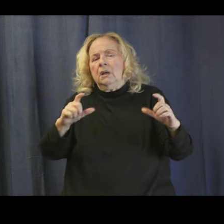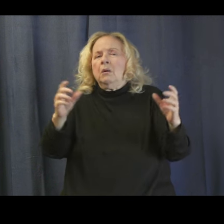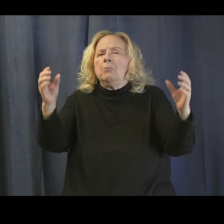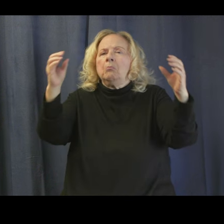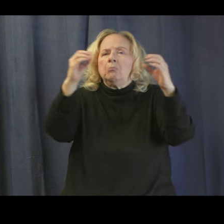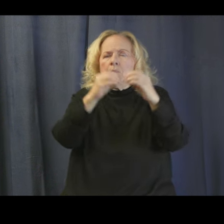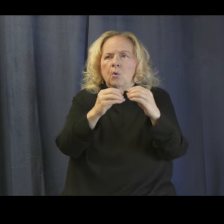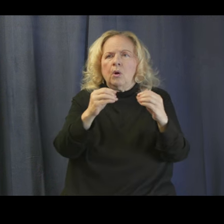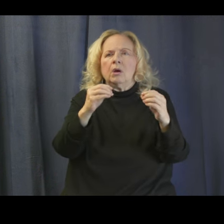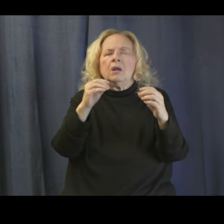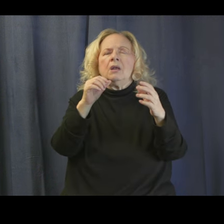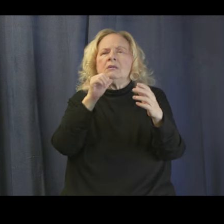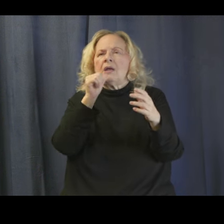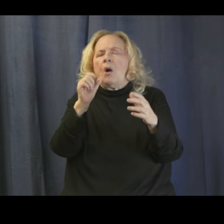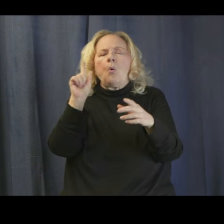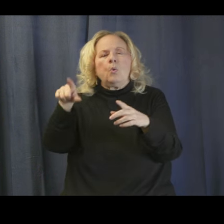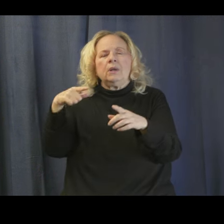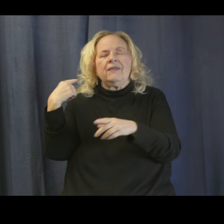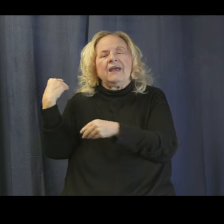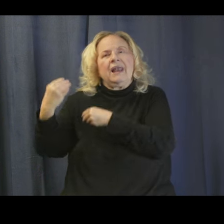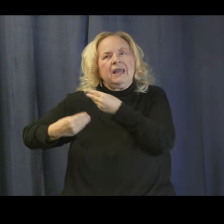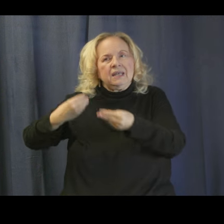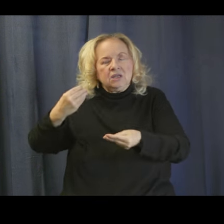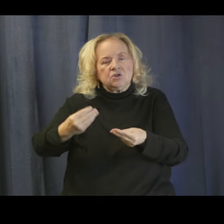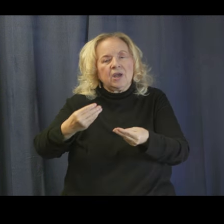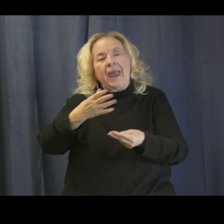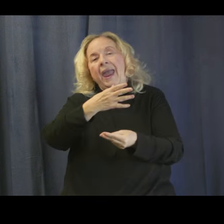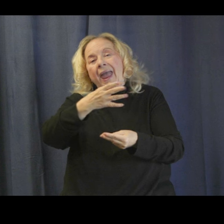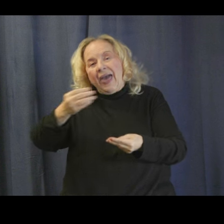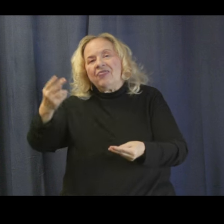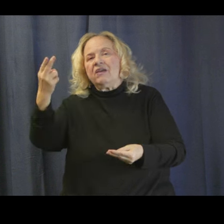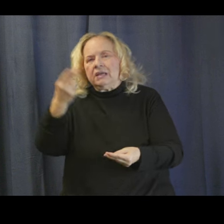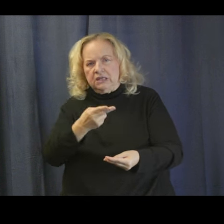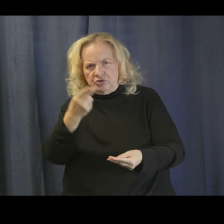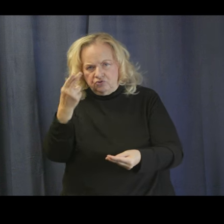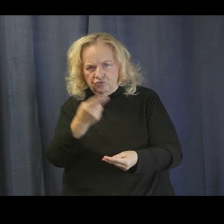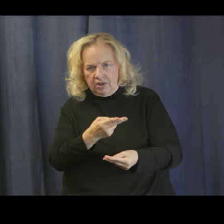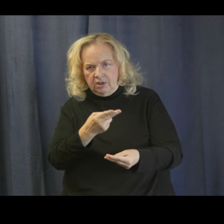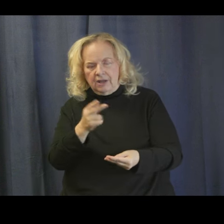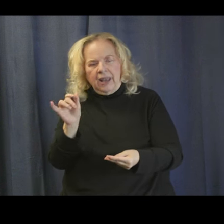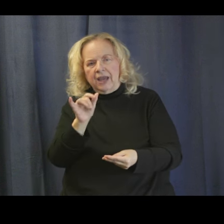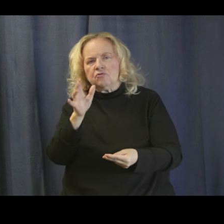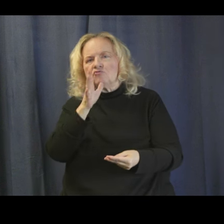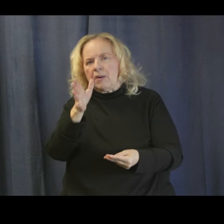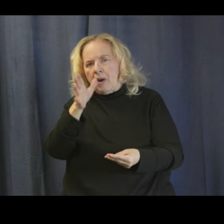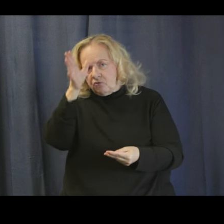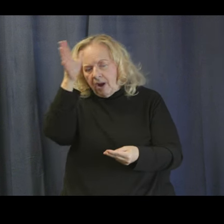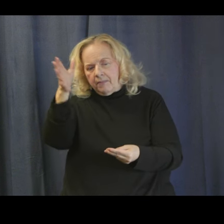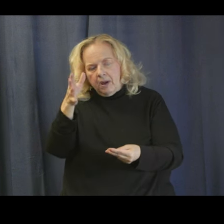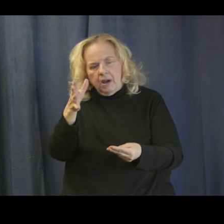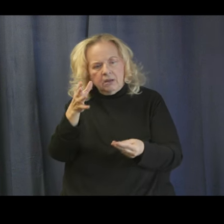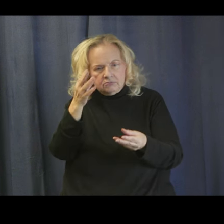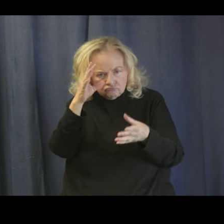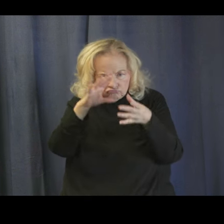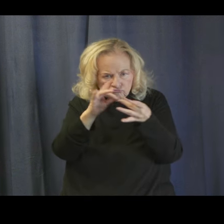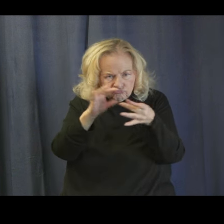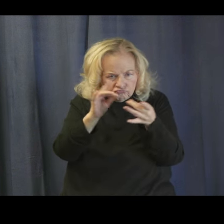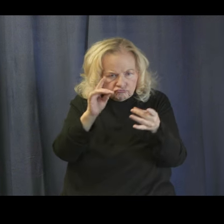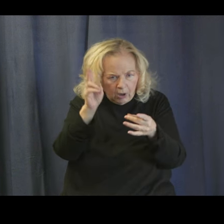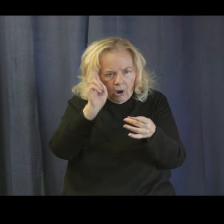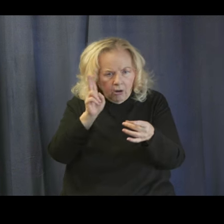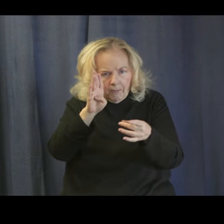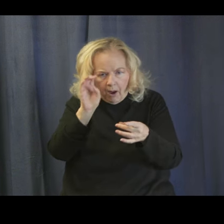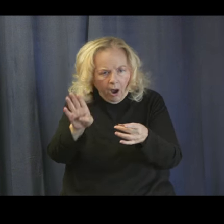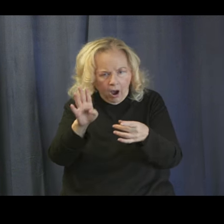is not just the lineage, but the history. And so just like grandma or grandpa sits down and tells you all about